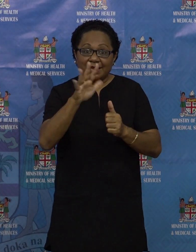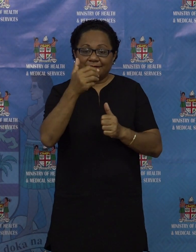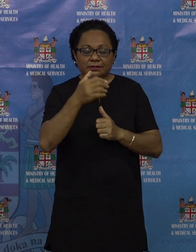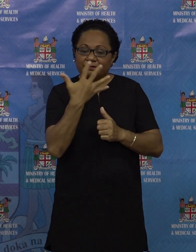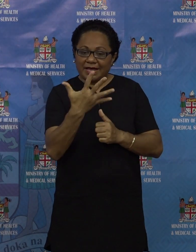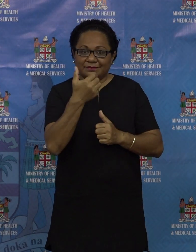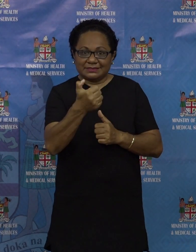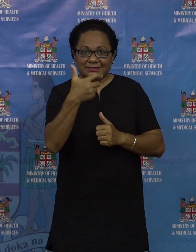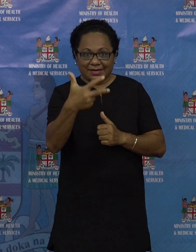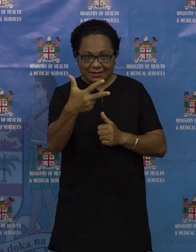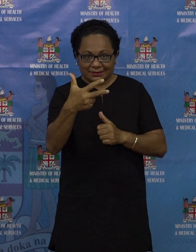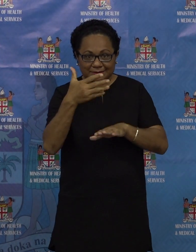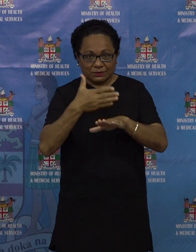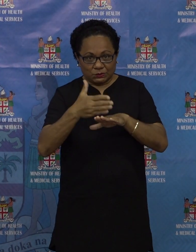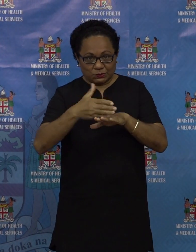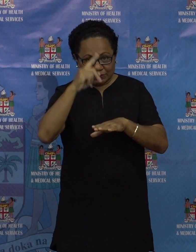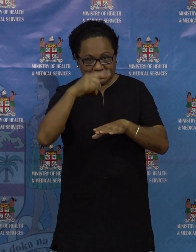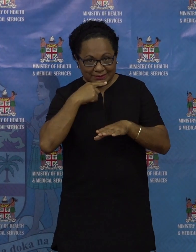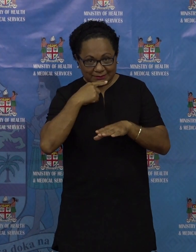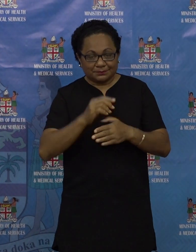COVID-19 to report.